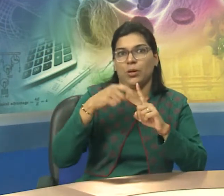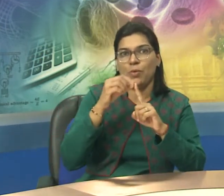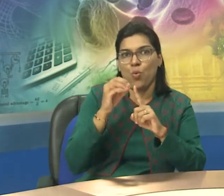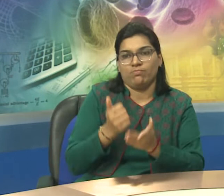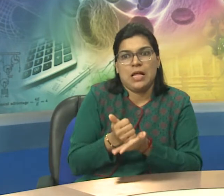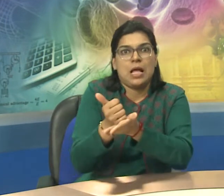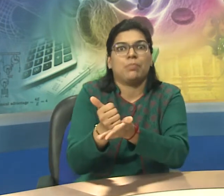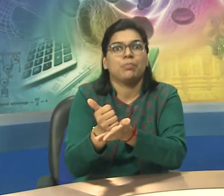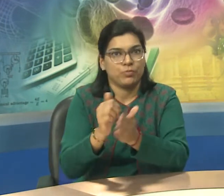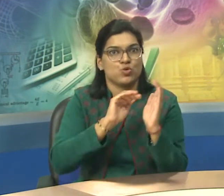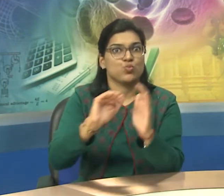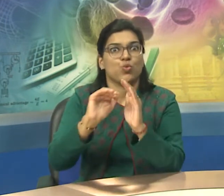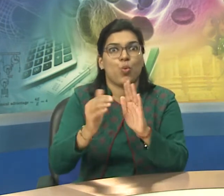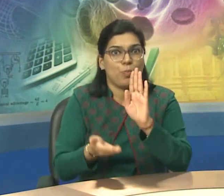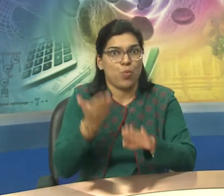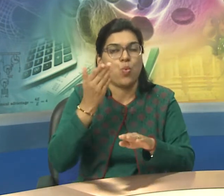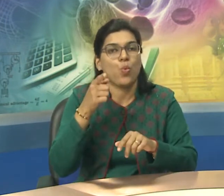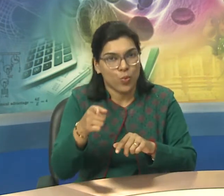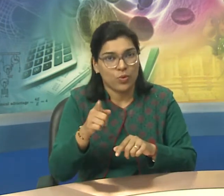processes that require specialized domain